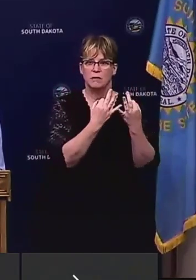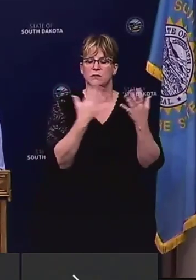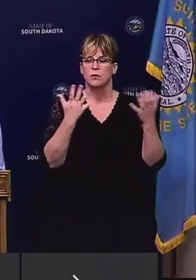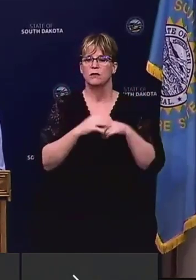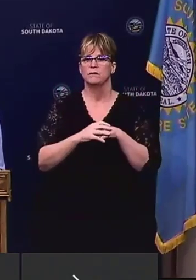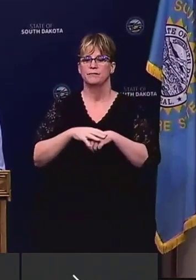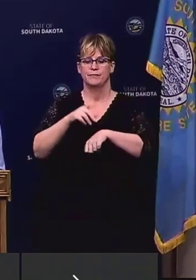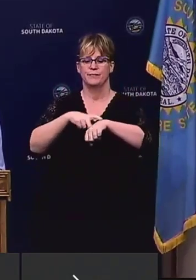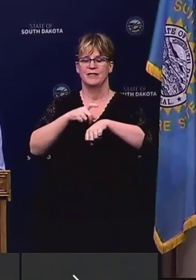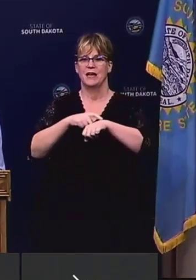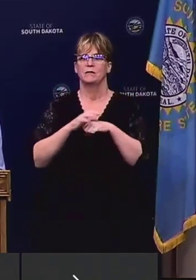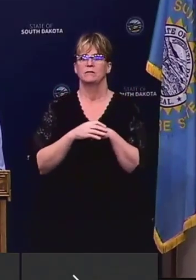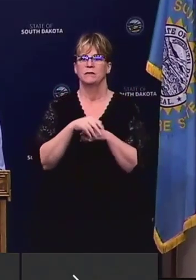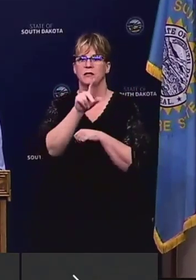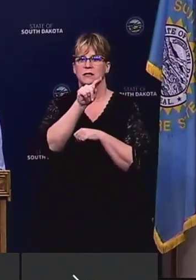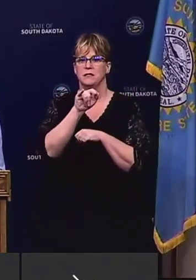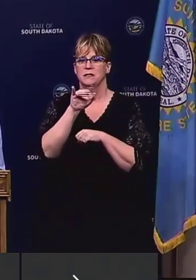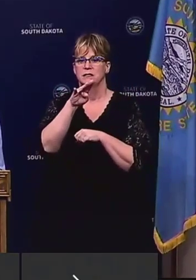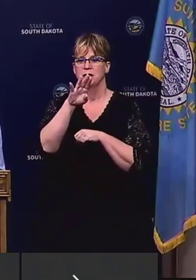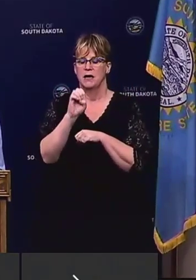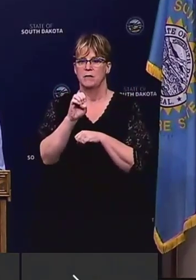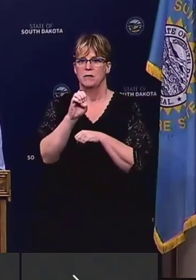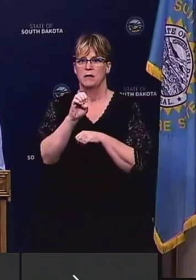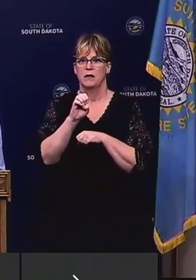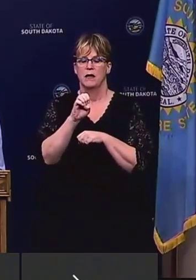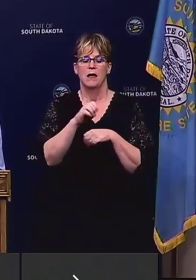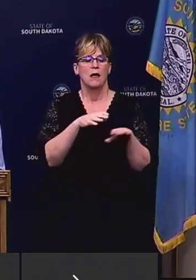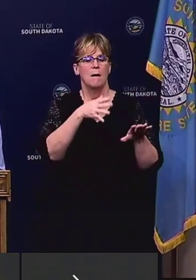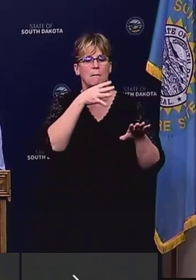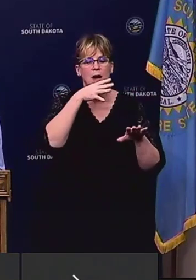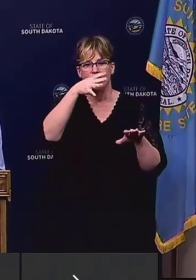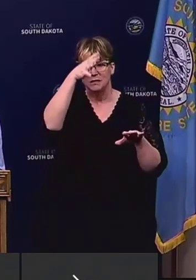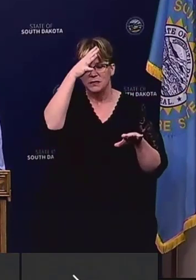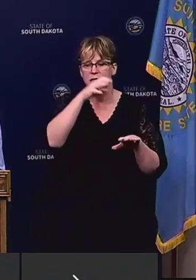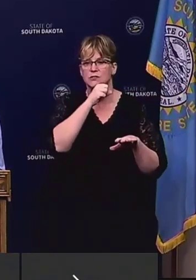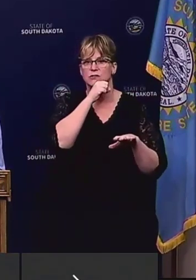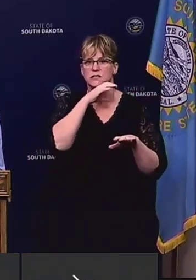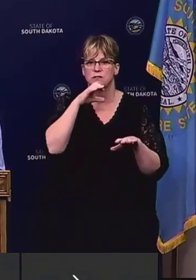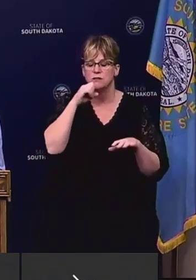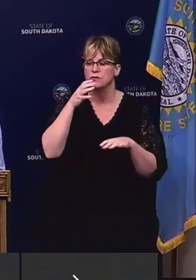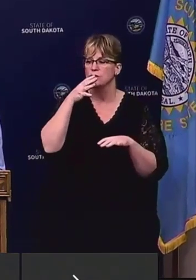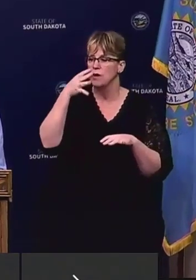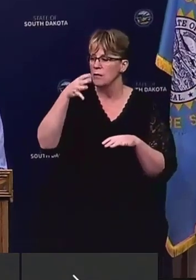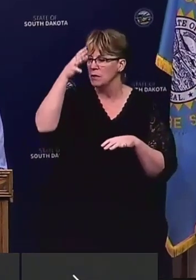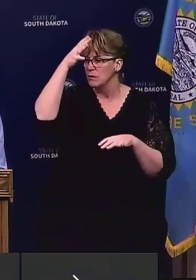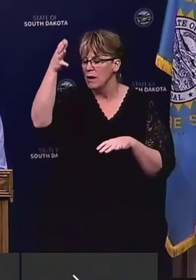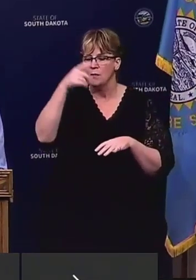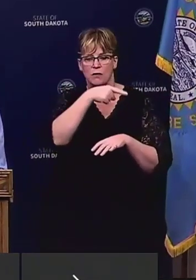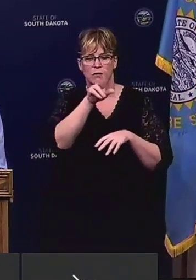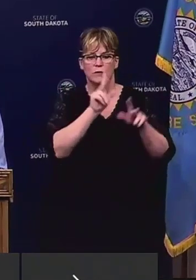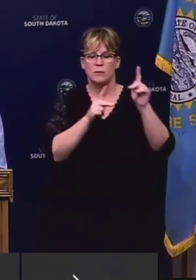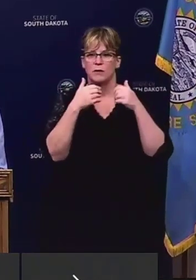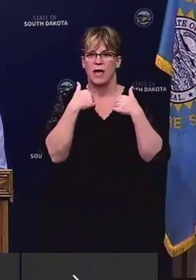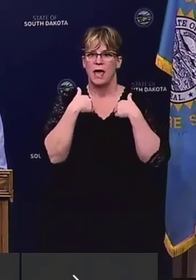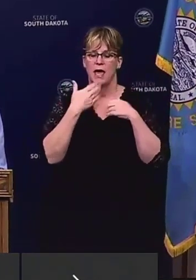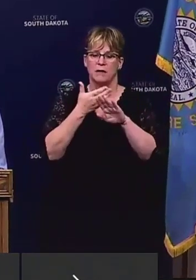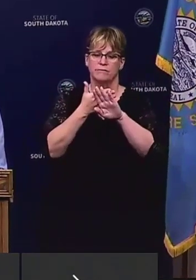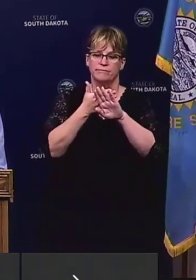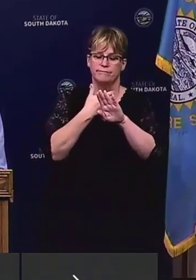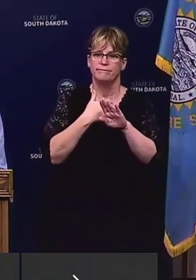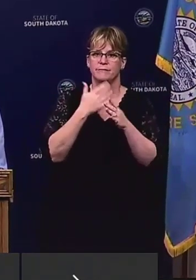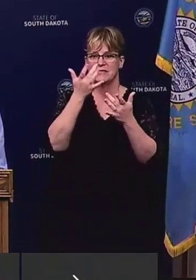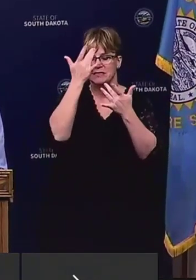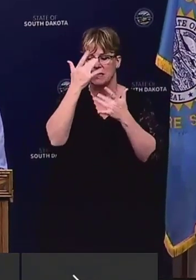time. For weeks, the most vulnerable population, our moms and dads, our grandpas and grandmas, those who had pre-existing health